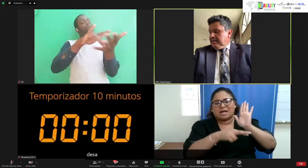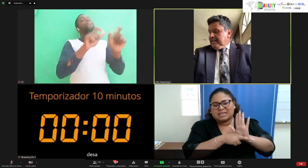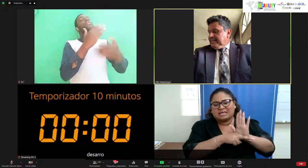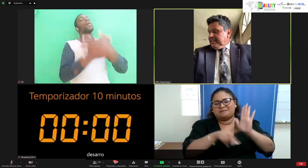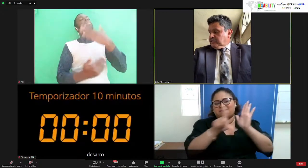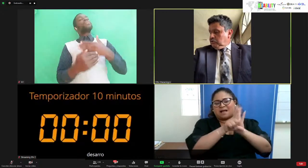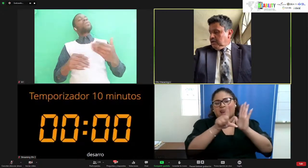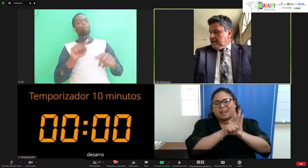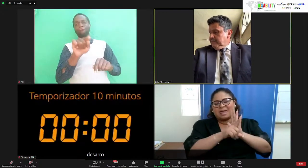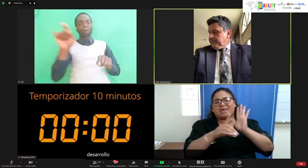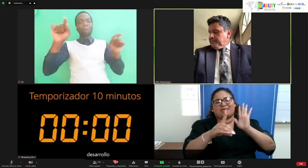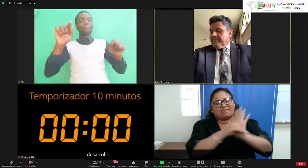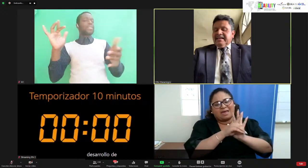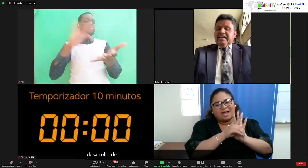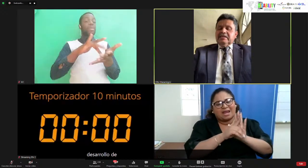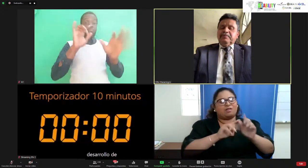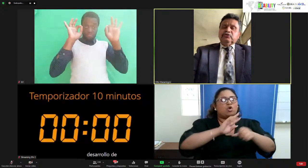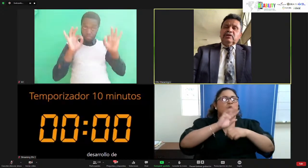regulations